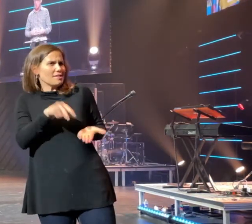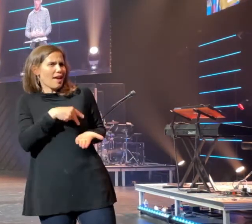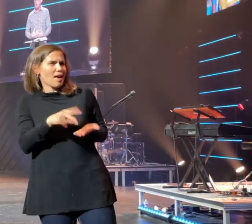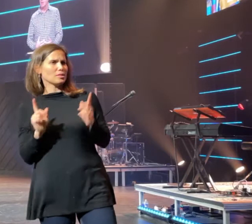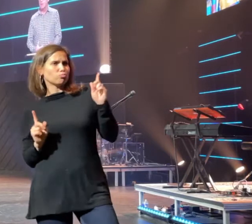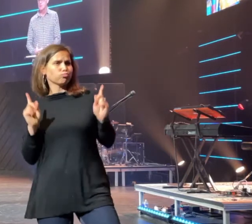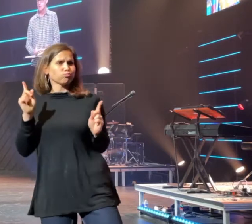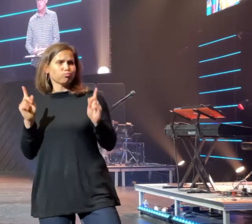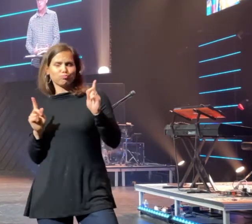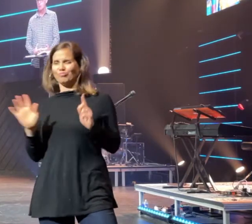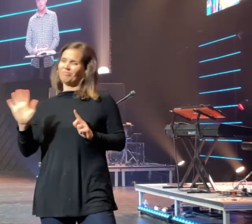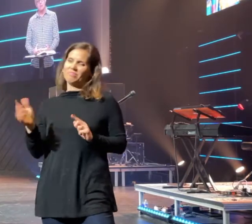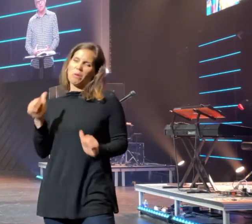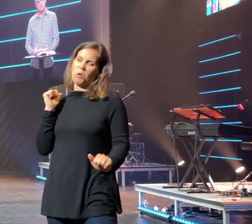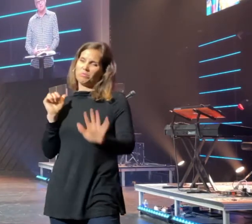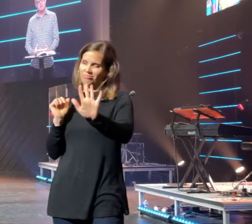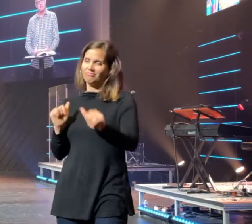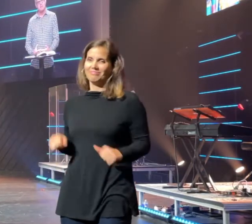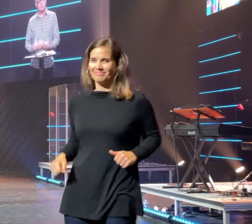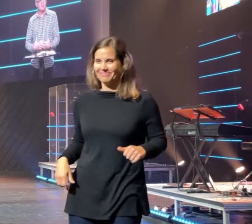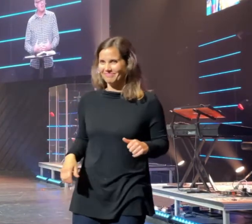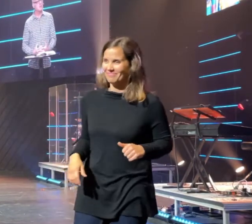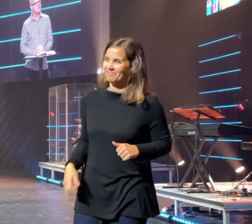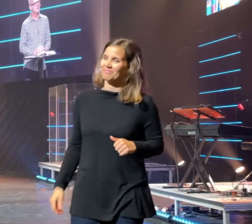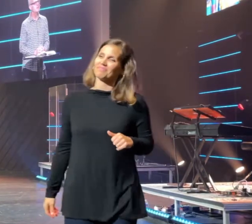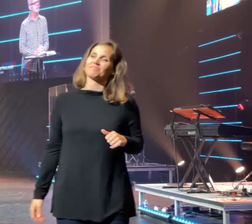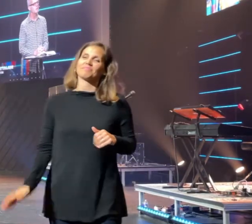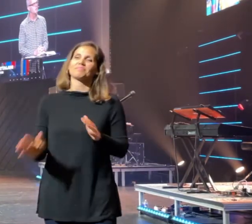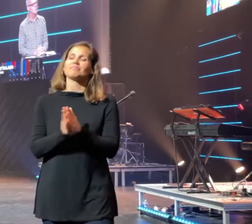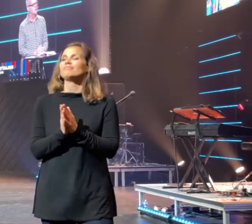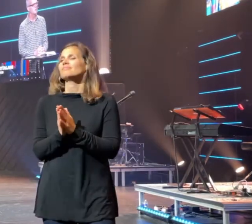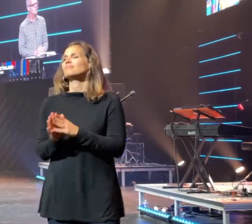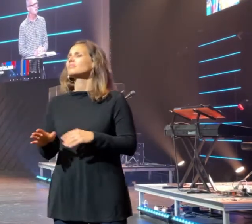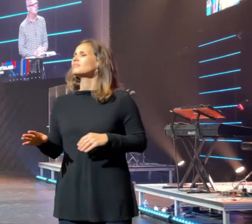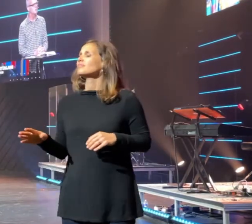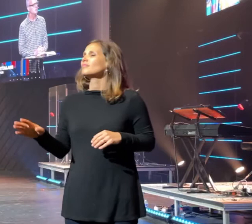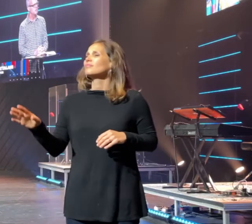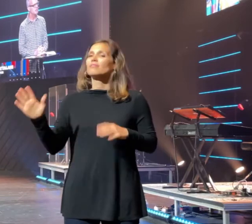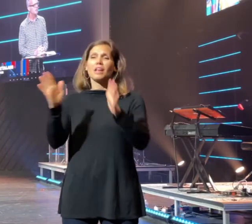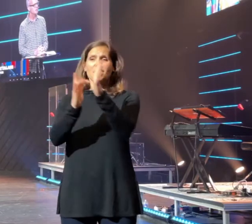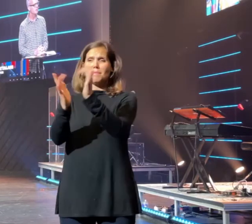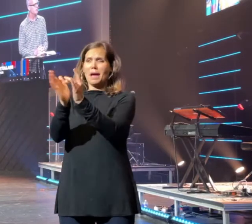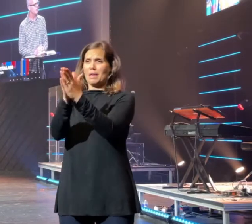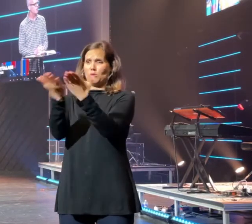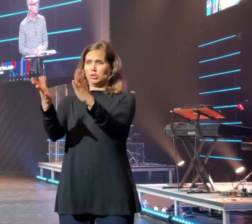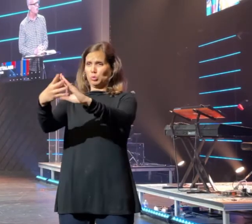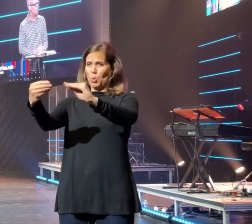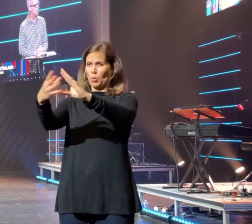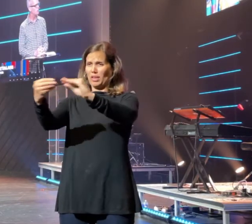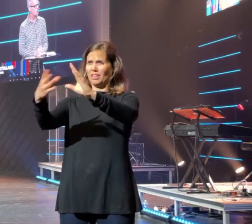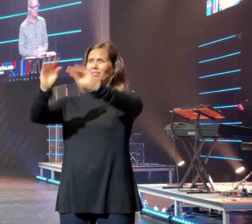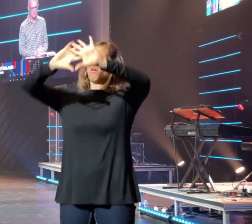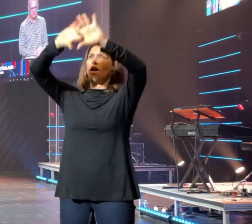The Bible, as you've heard before, maybe, is the story of the Bible is a rescue mission. Really, I'm talking about the